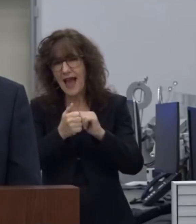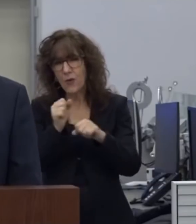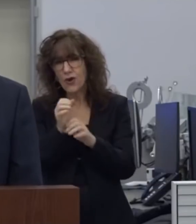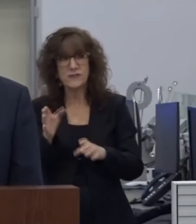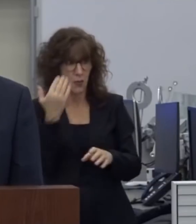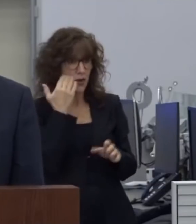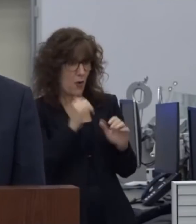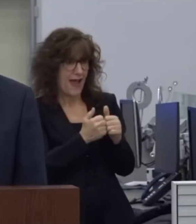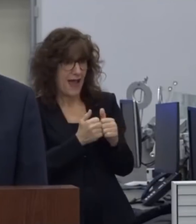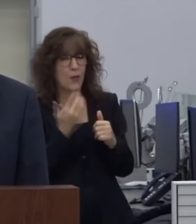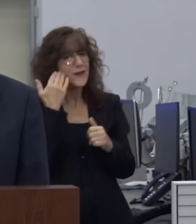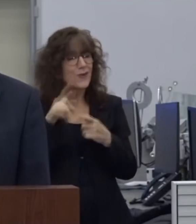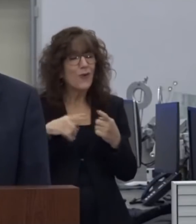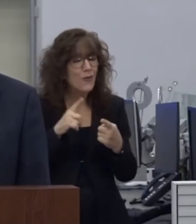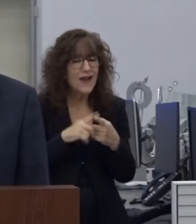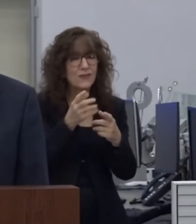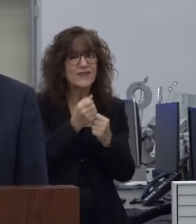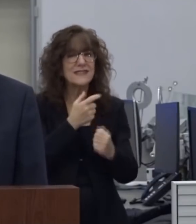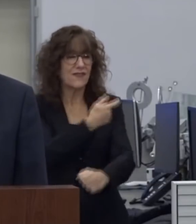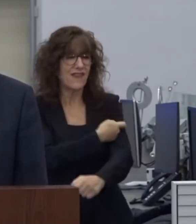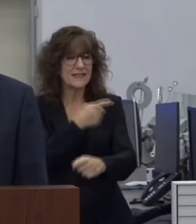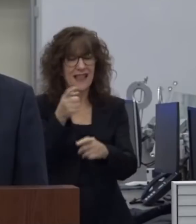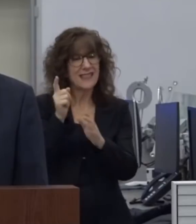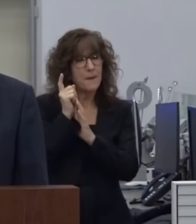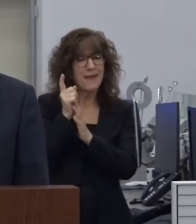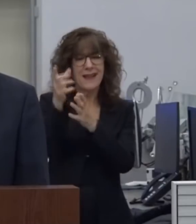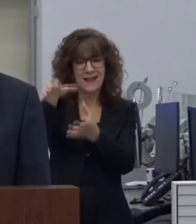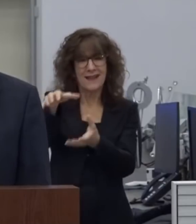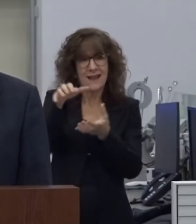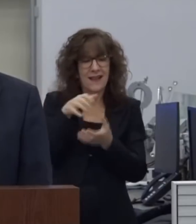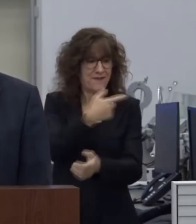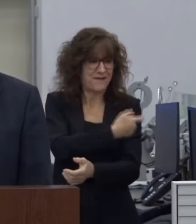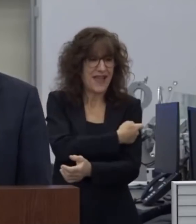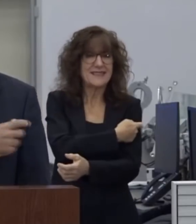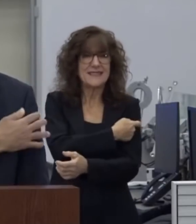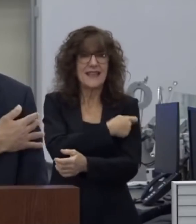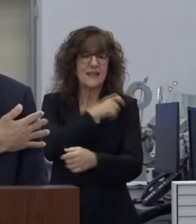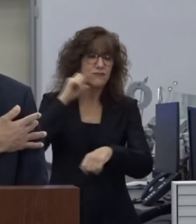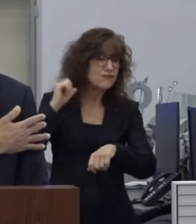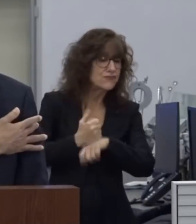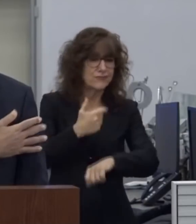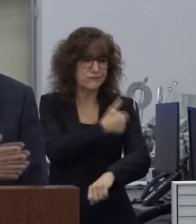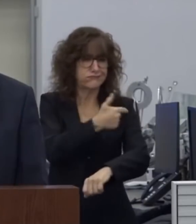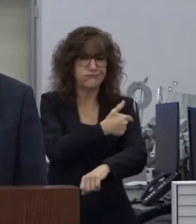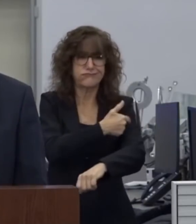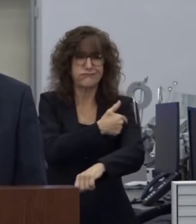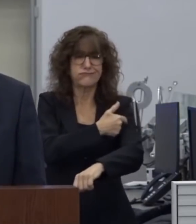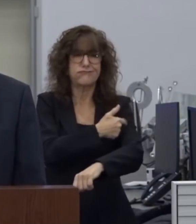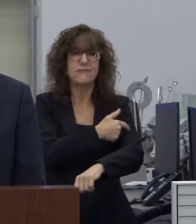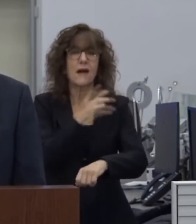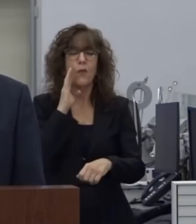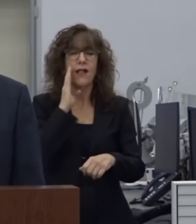know how we're going to get it. We don't know when the vaccine will come. The minute we get vaccine, we're putting it in people's arms who will take